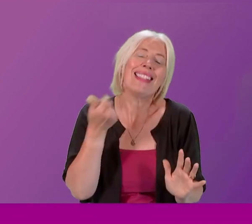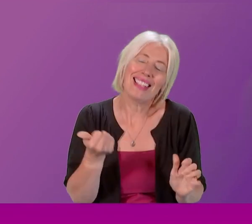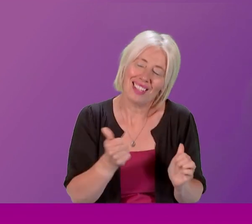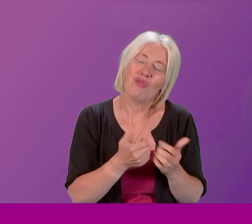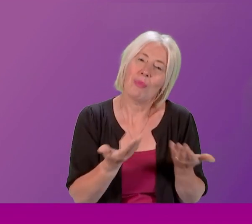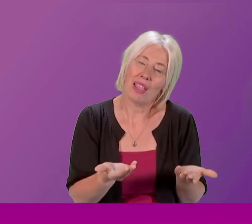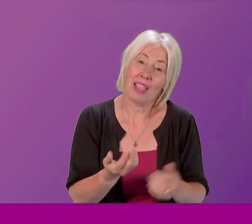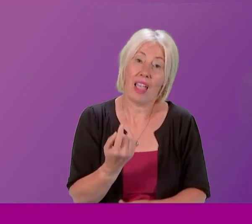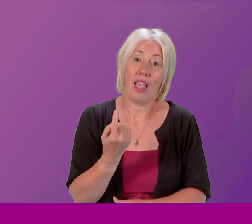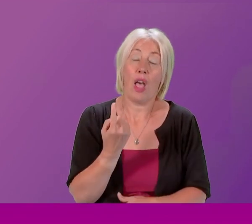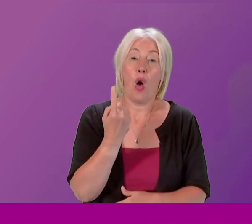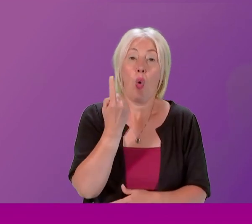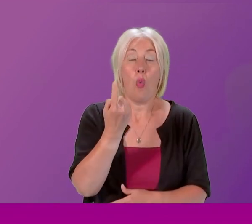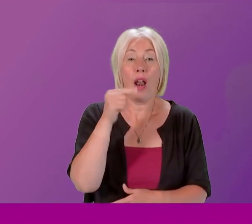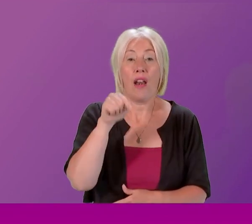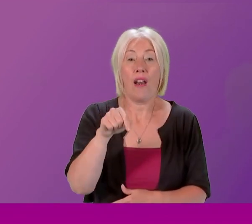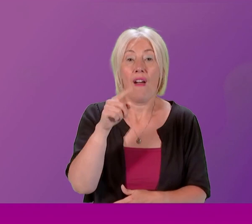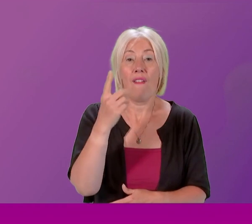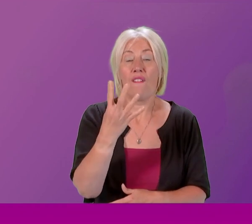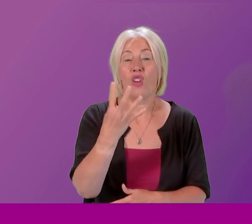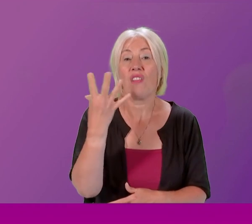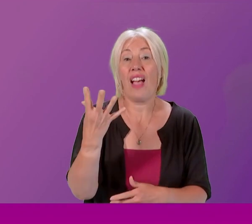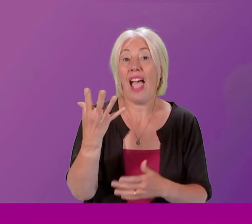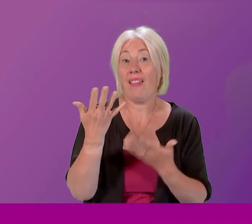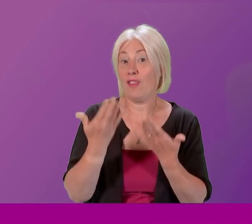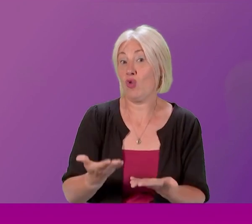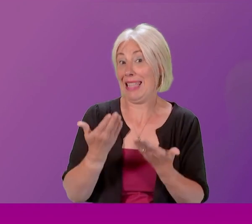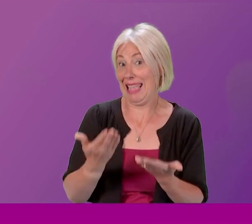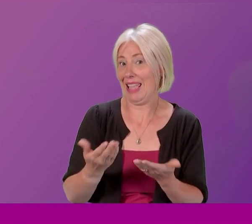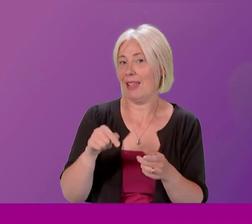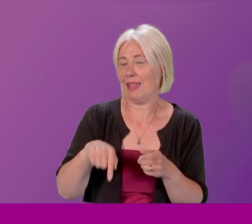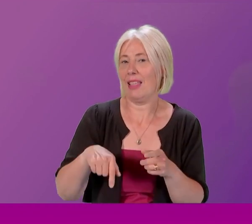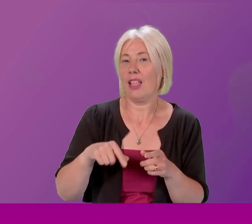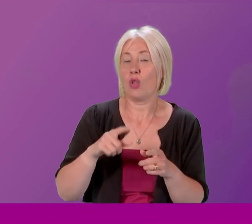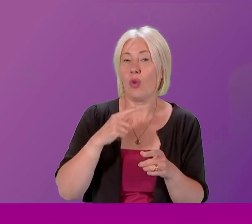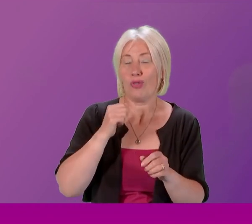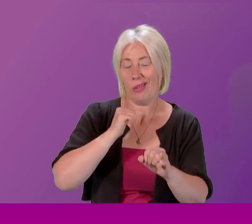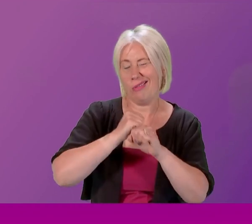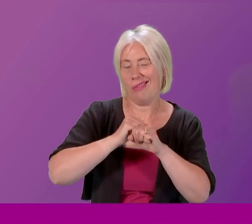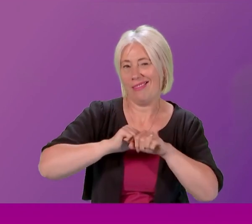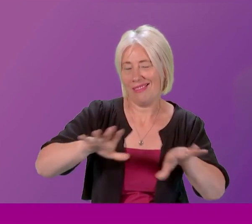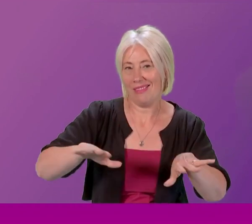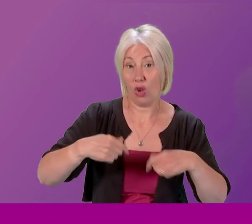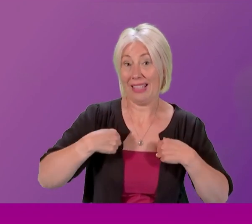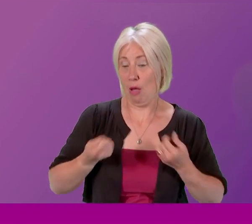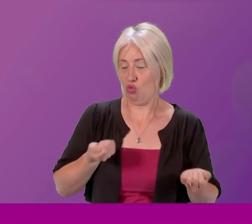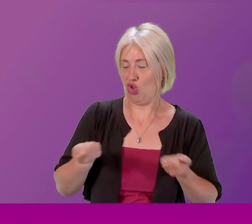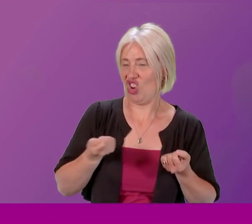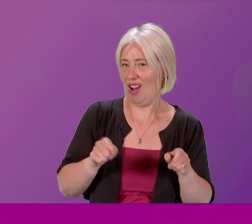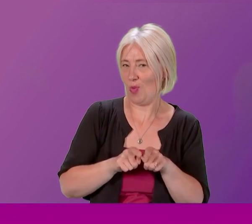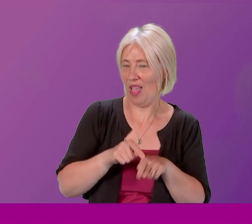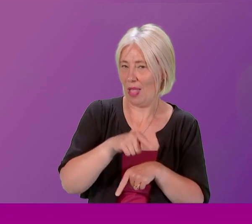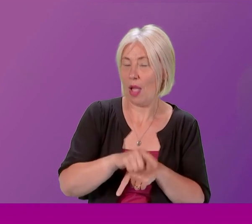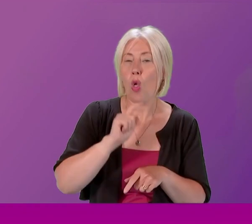today. I refer back to my point about earlier plugs being acceptable. I'm chairing that event. But there's also an